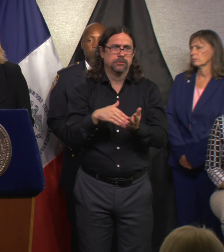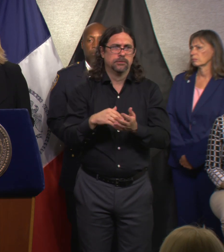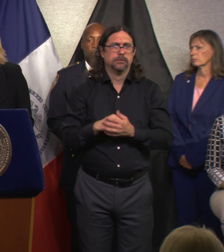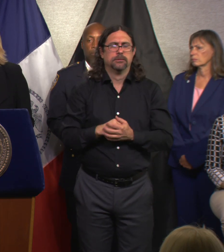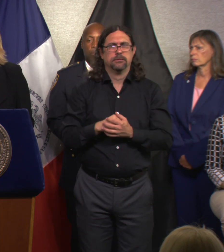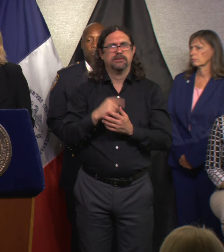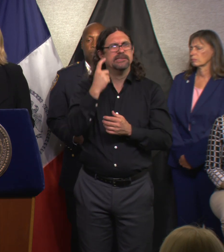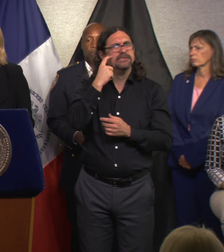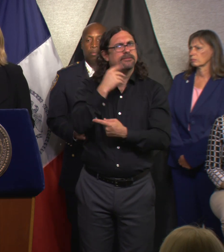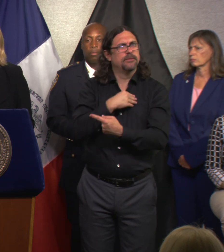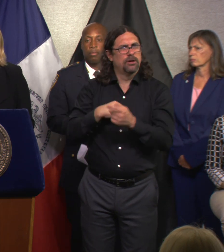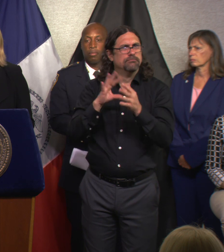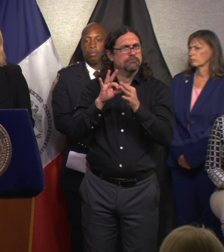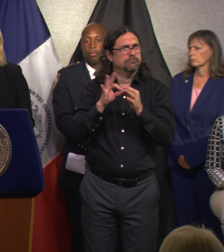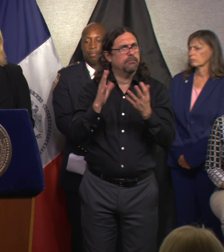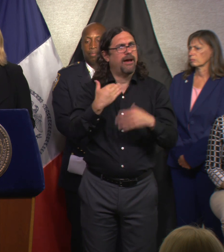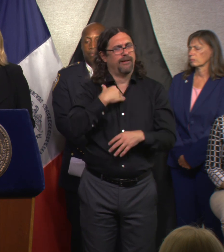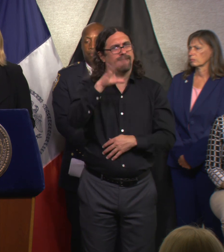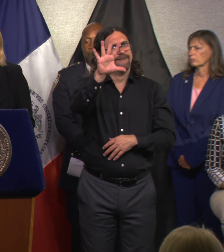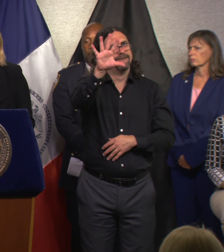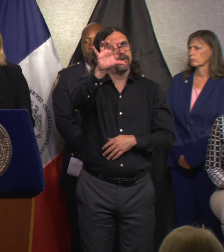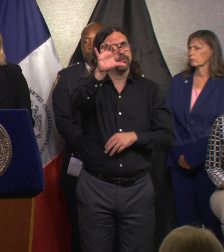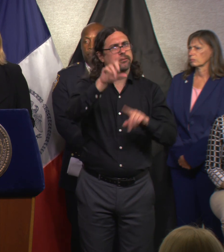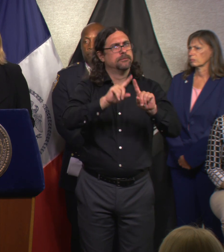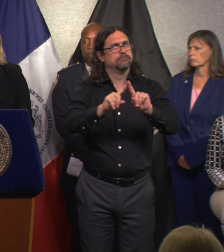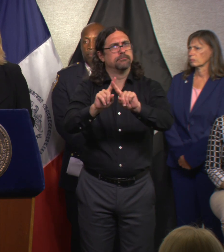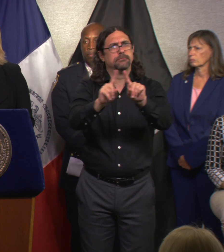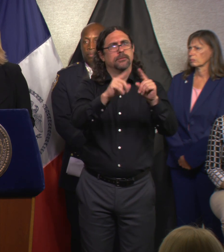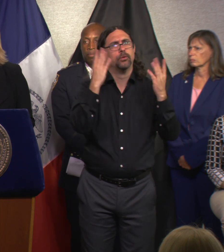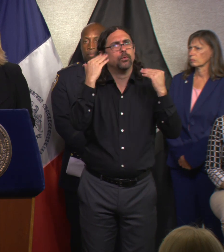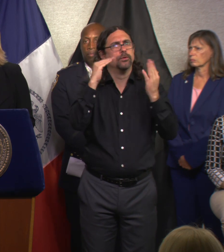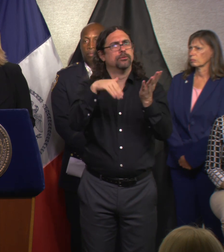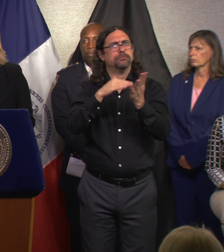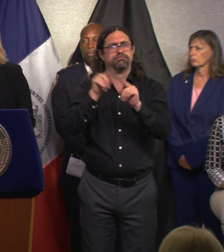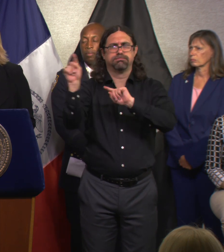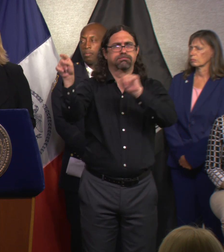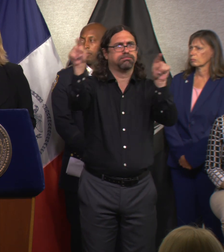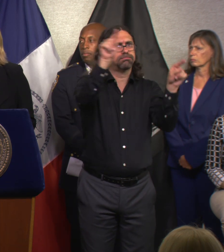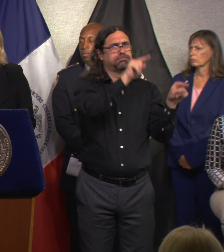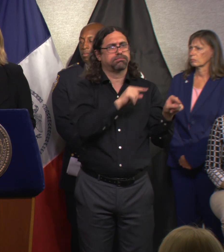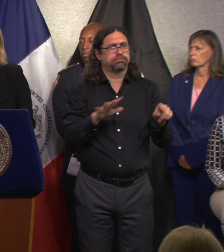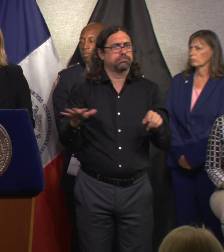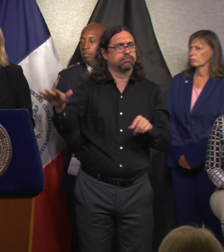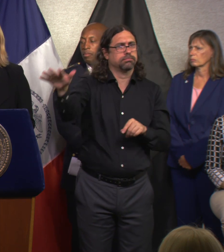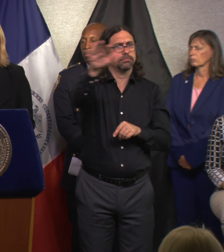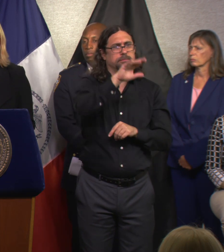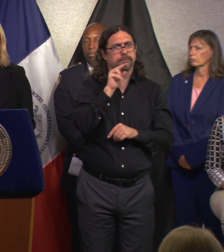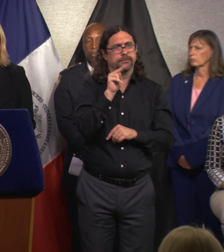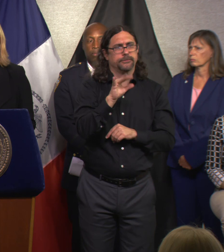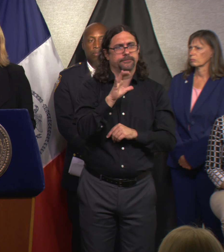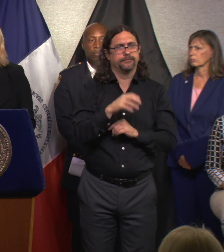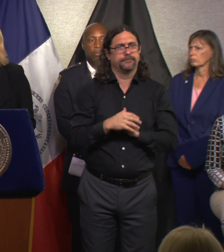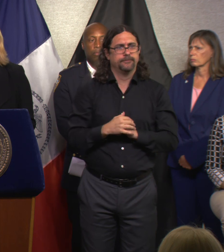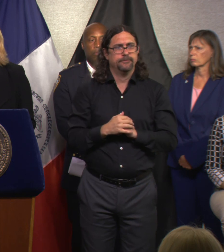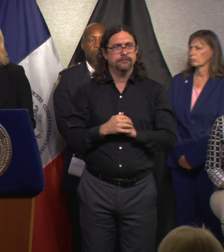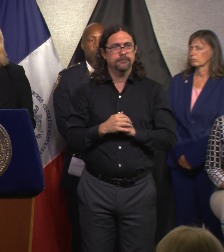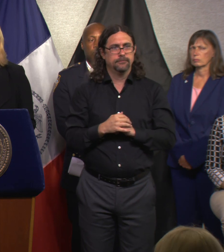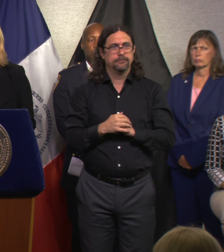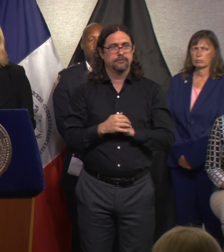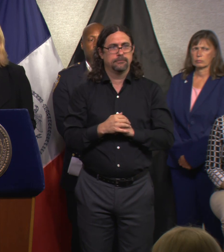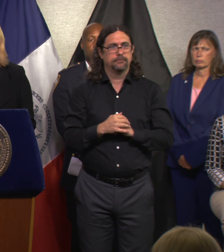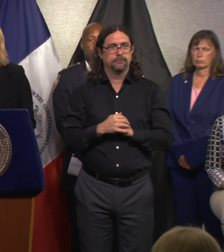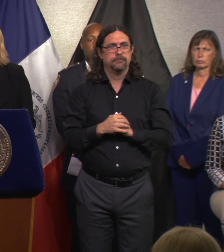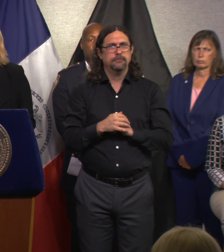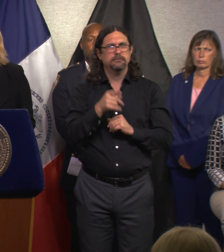to offer relief from the heat. And again, to find your nearest cooling center, you can call 311 or go to